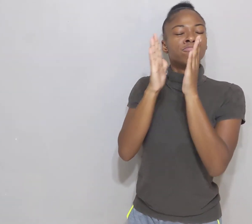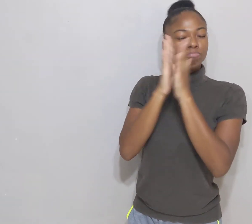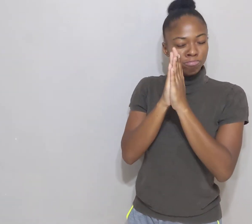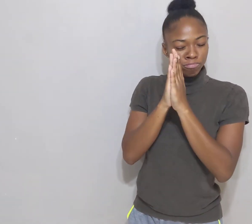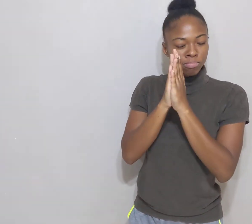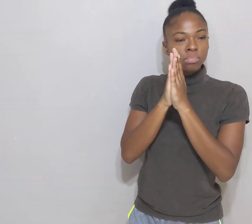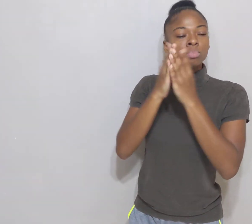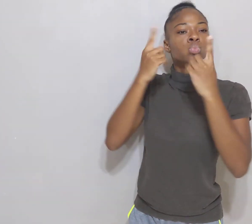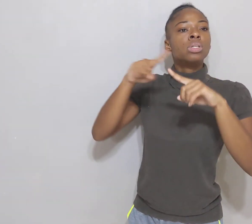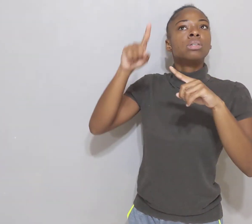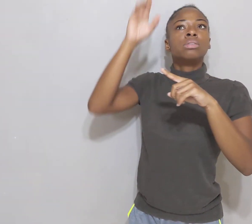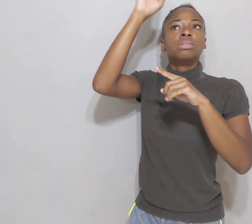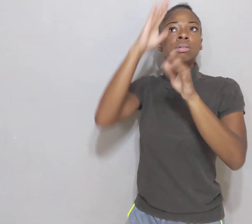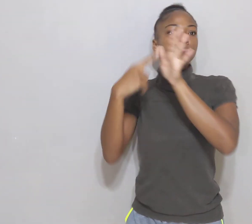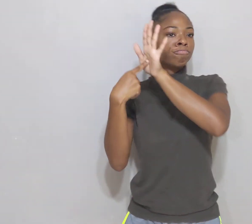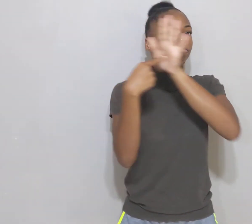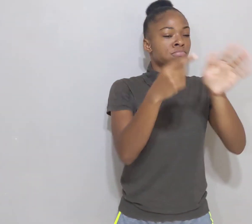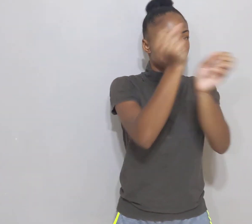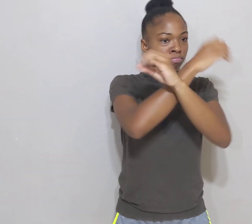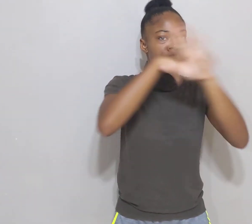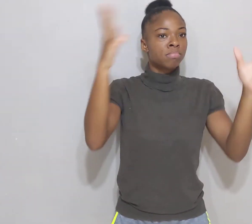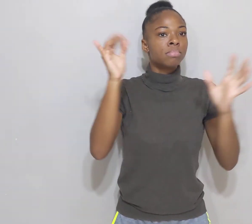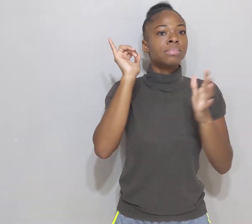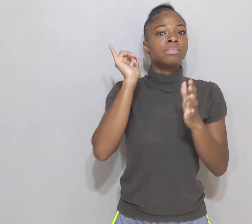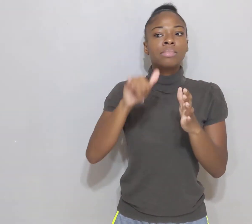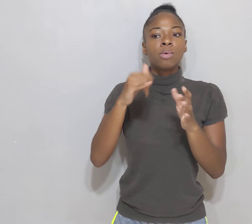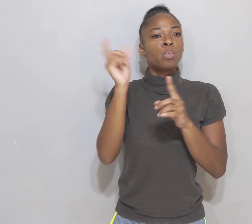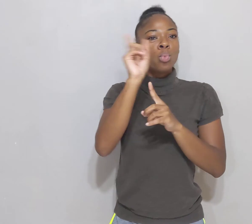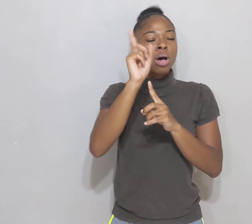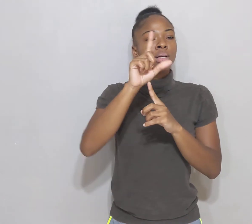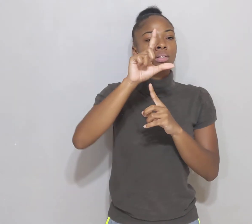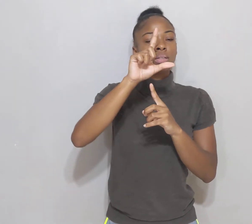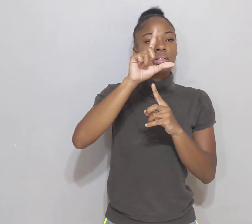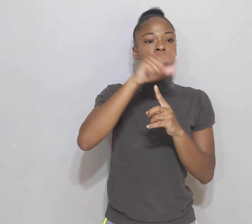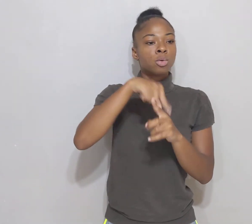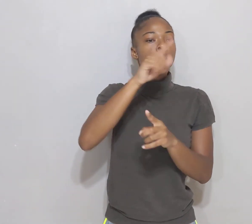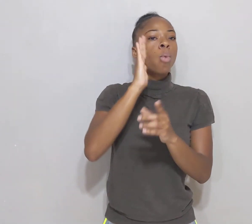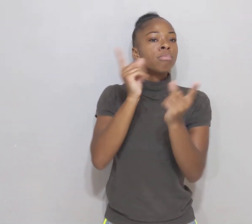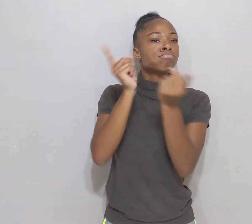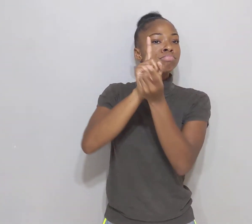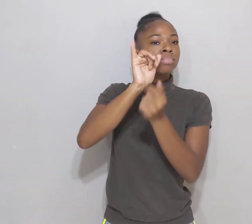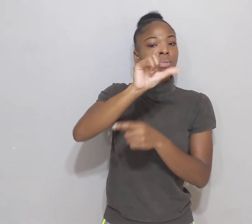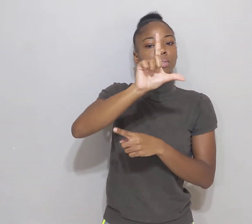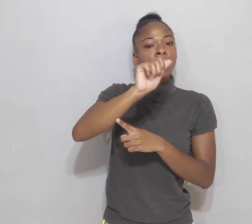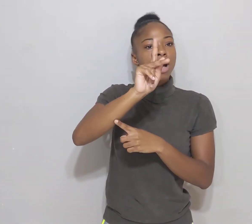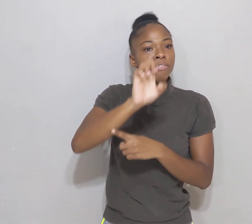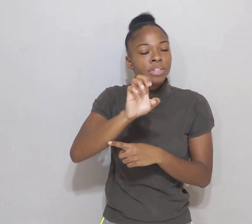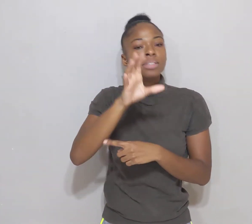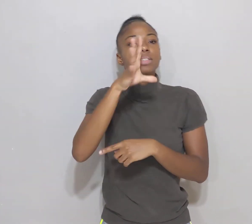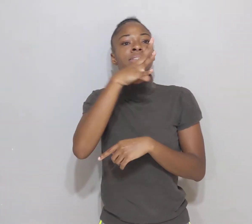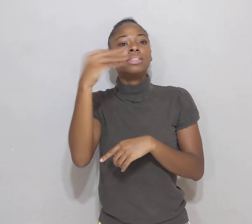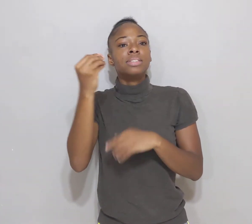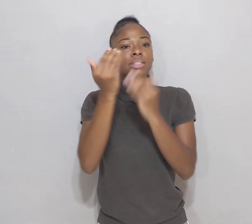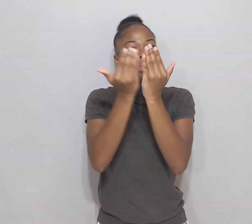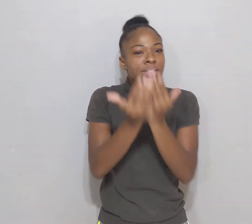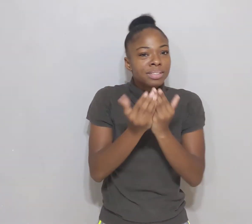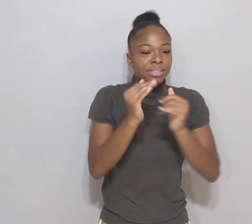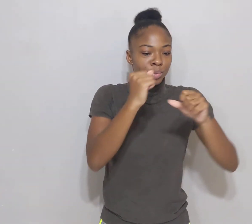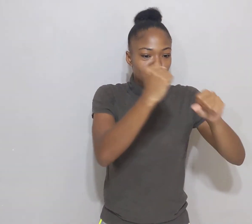Kavlasha, one woman on my team, had prayed and God had shown her a picture that they would meet someone at a lake and